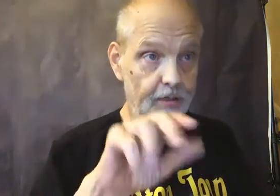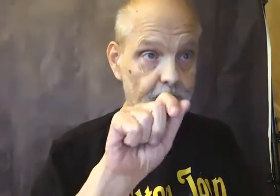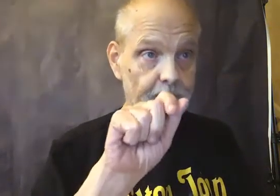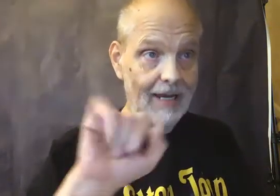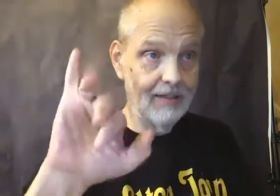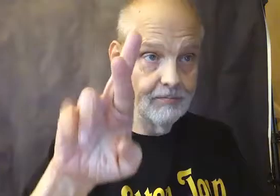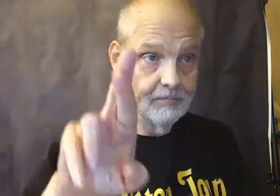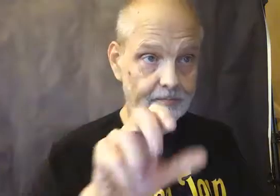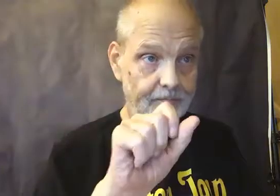air.